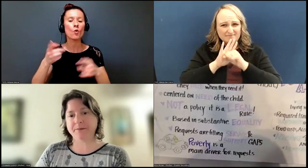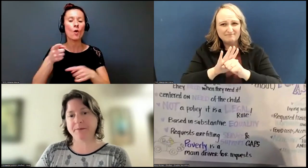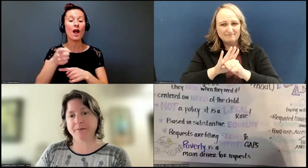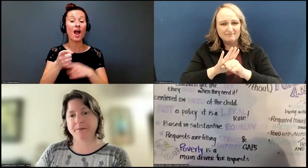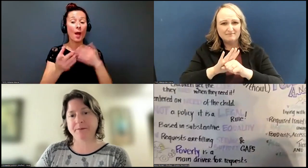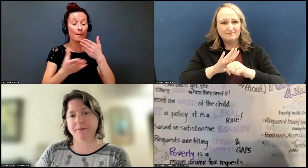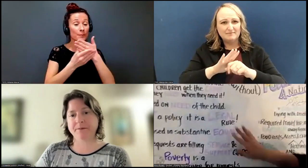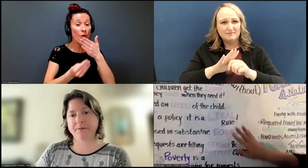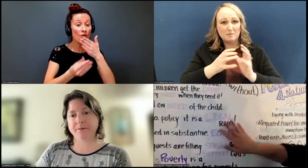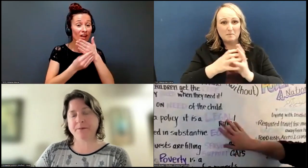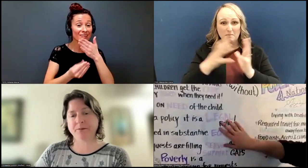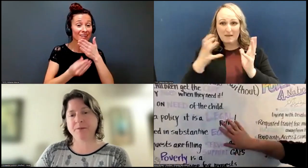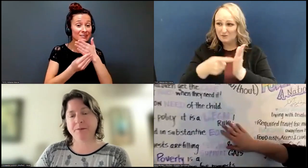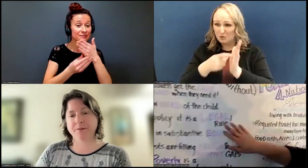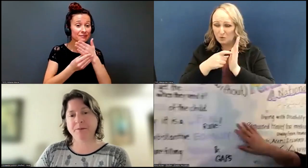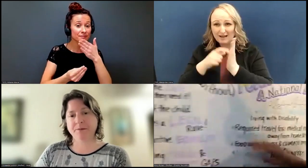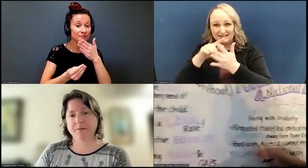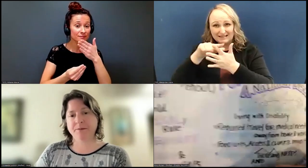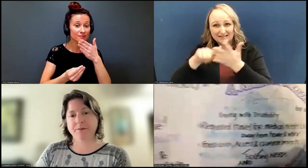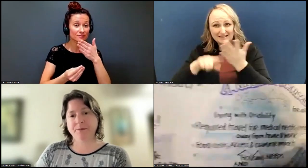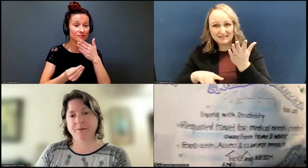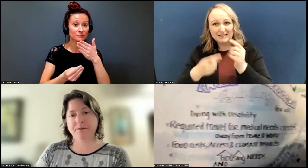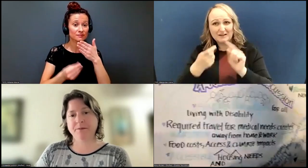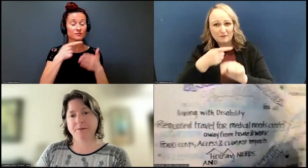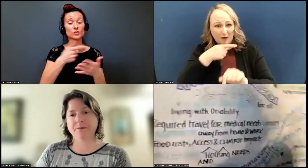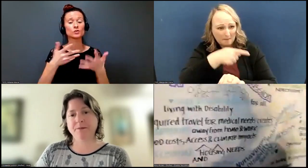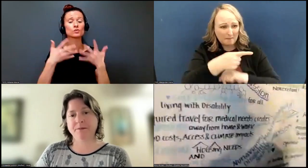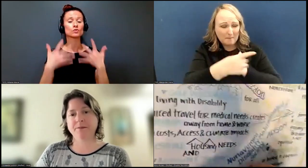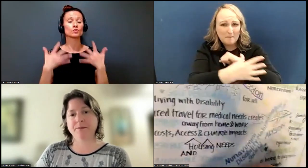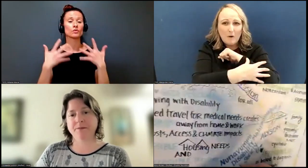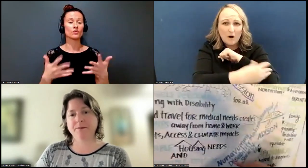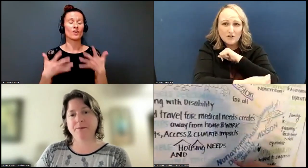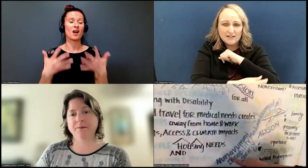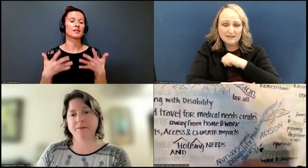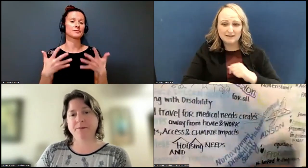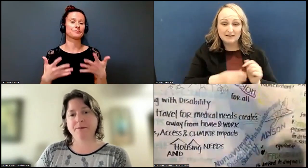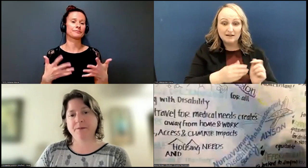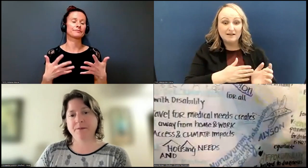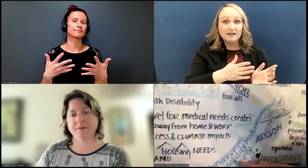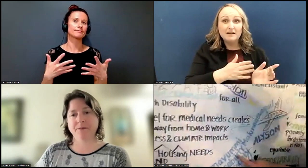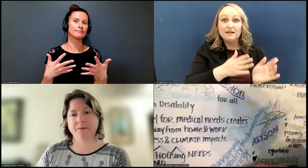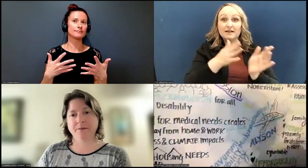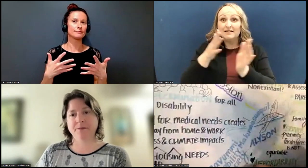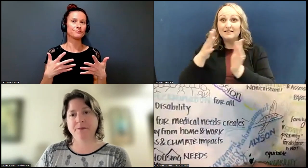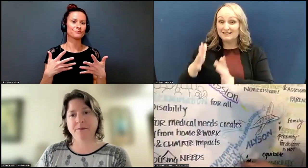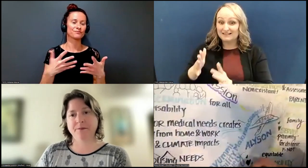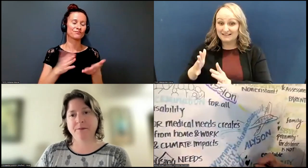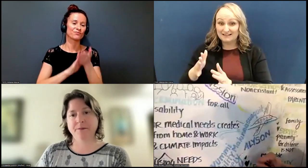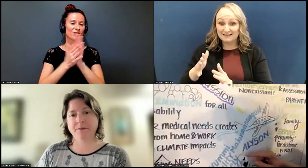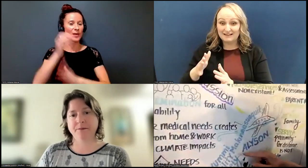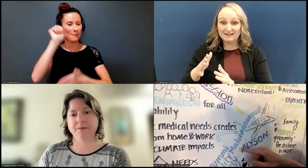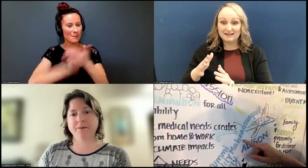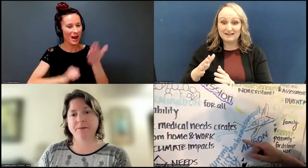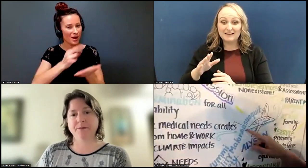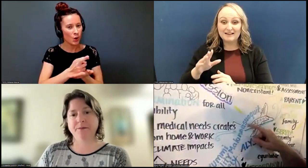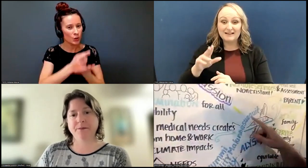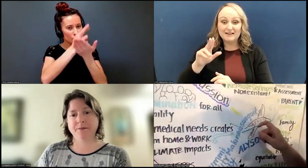the requests that are coming forward. And then we moved on into the Nunavumi